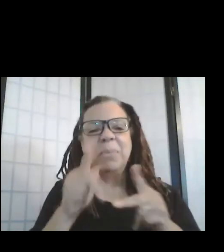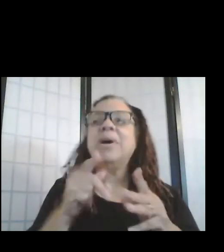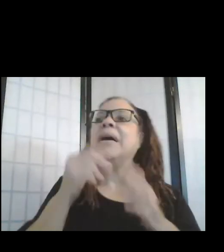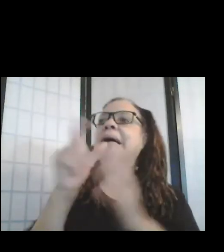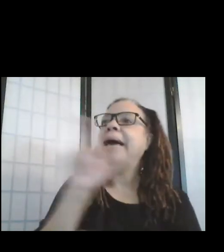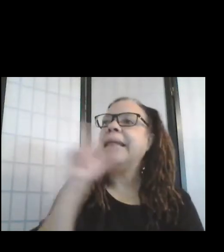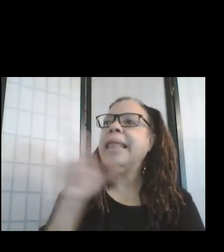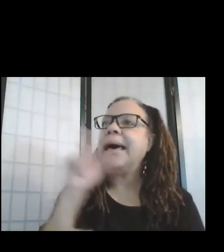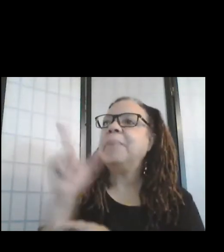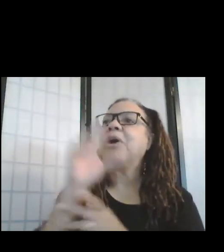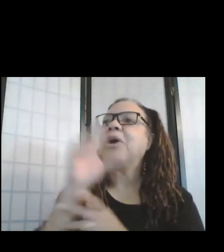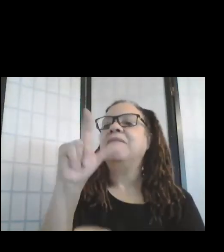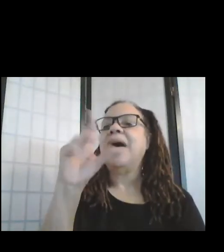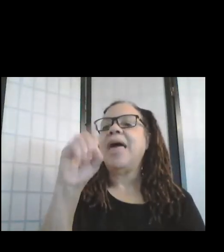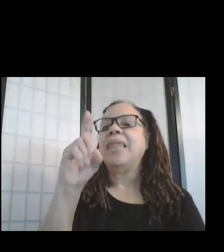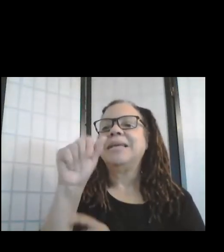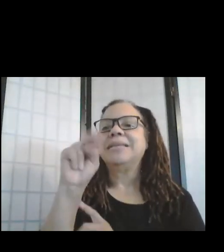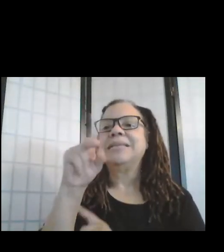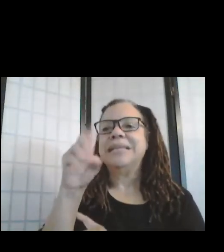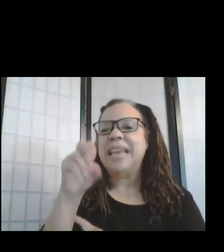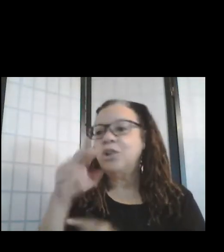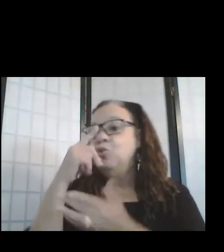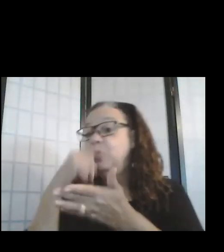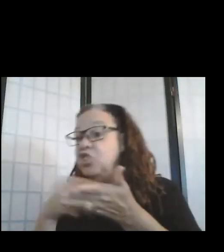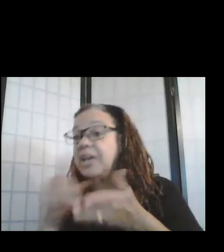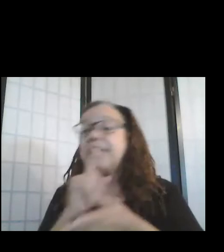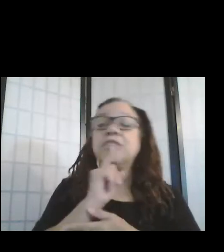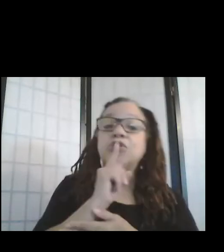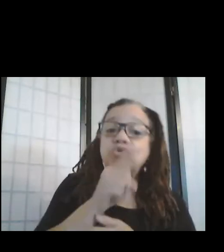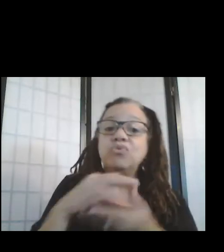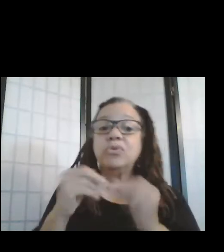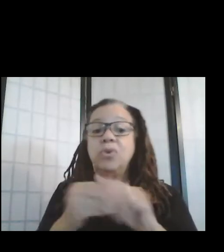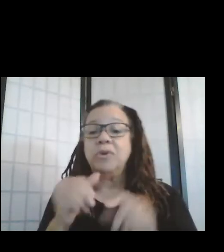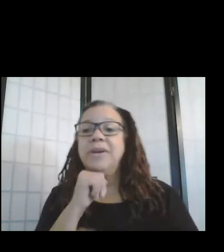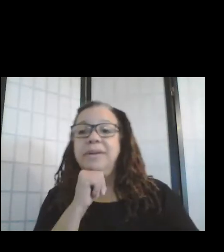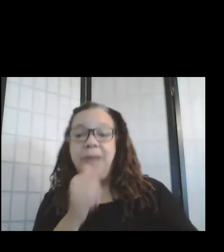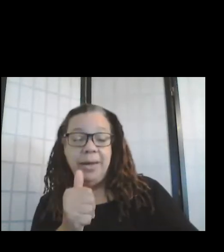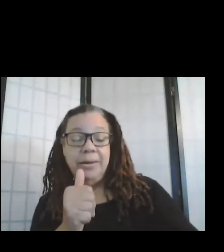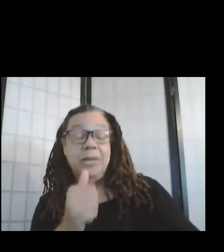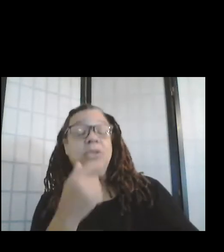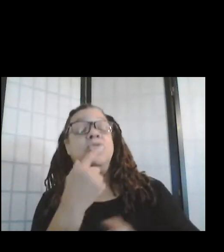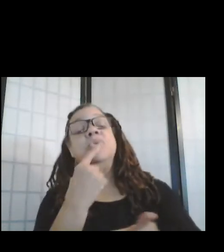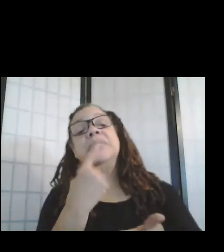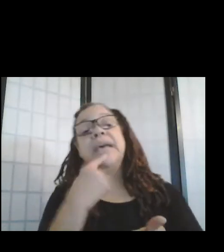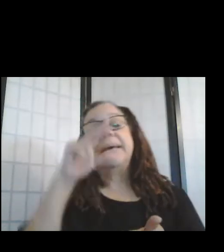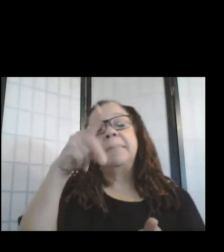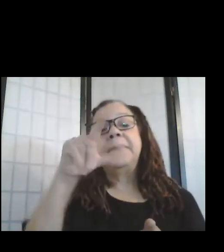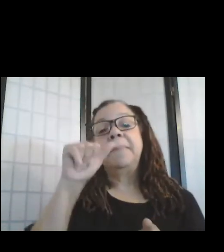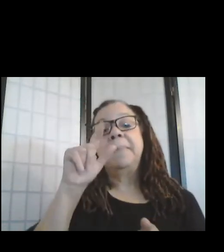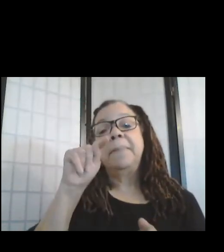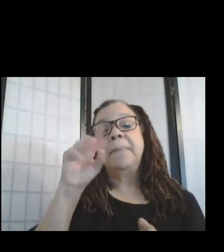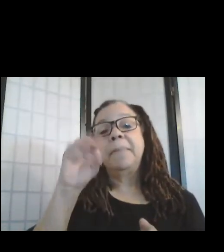of Alexandria and can check the facts. You say that Aristotle was Plato's teacher? You sure about